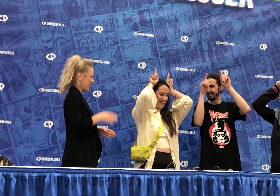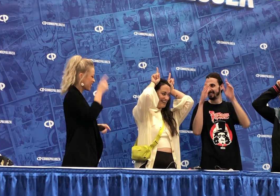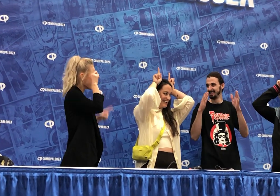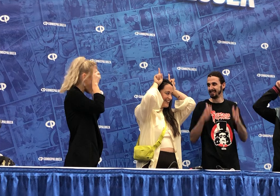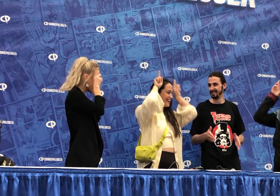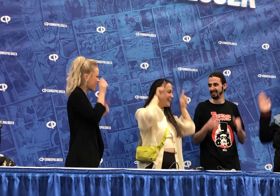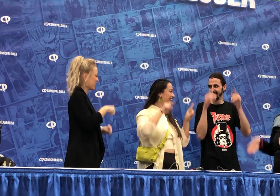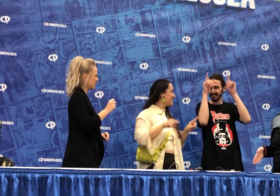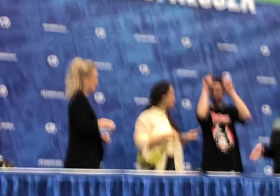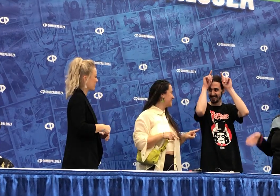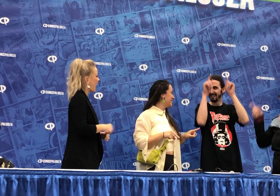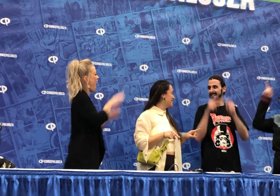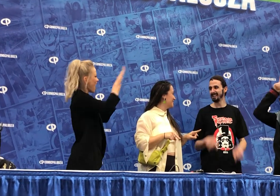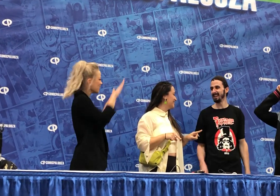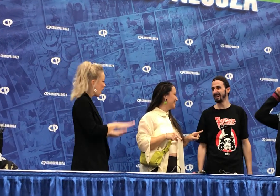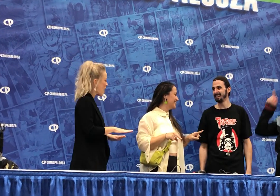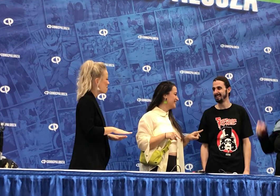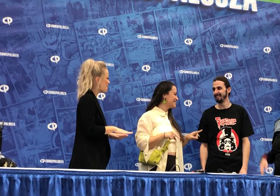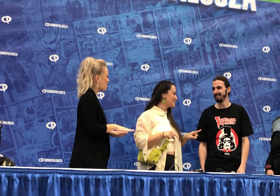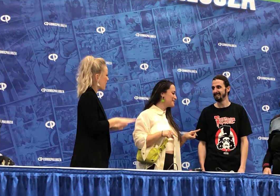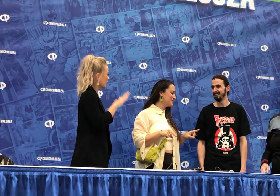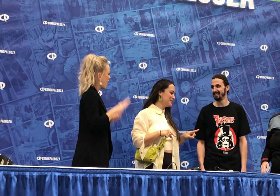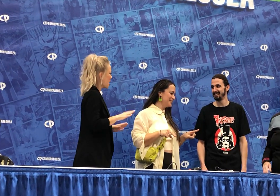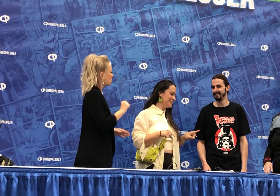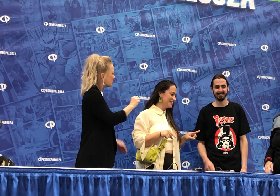Alien. Yeah, you got it.